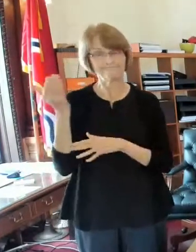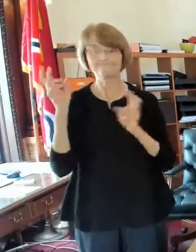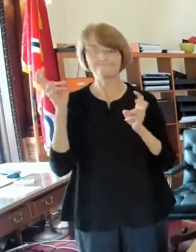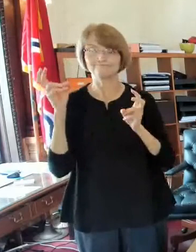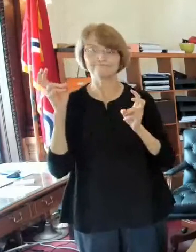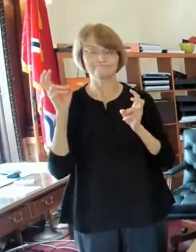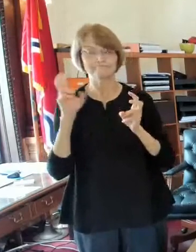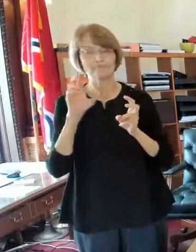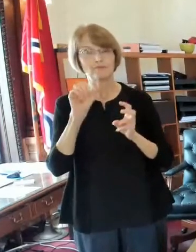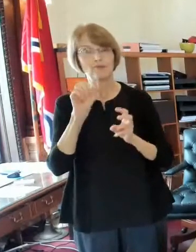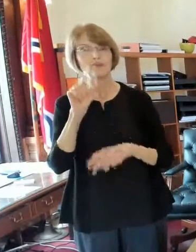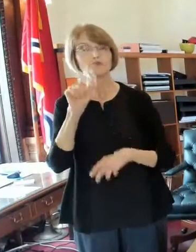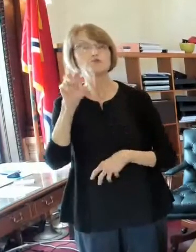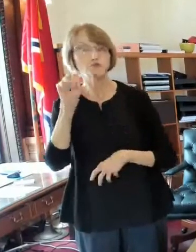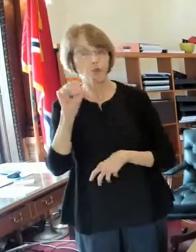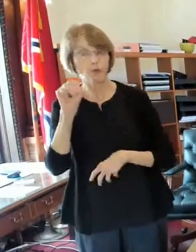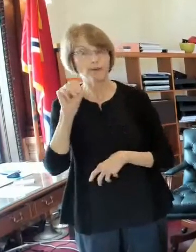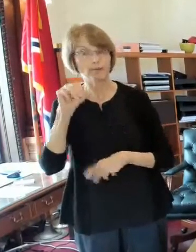storm report.